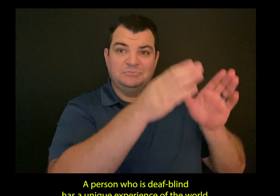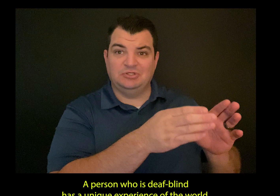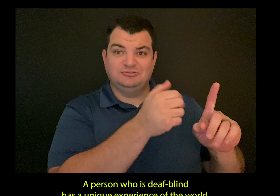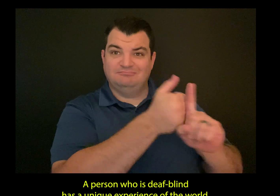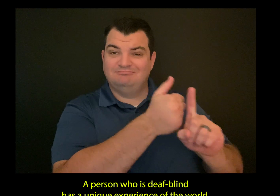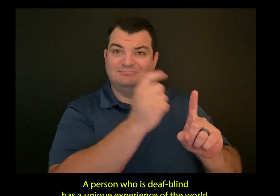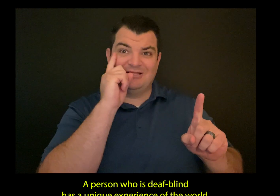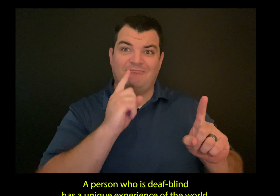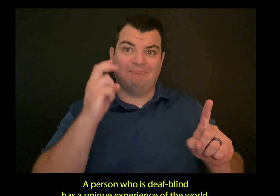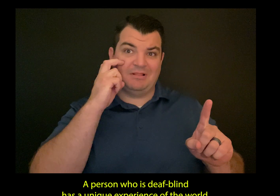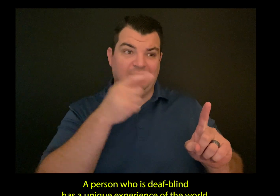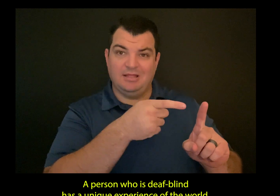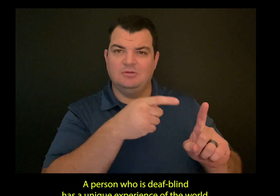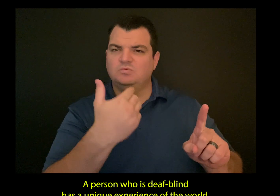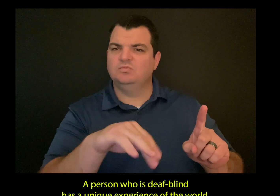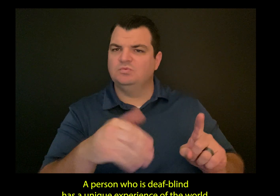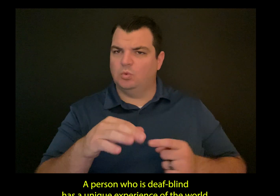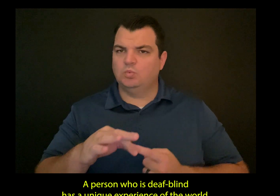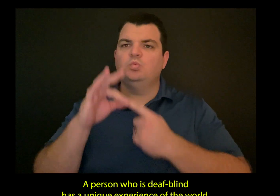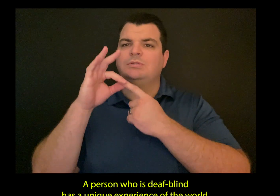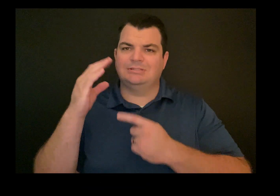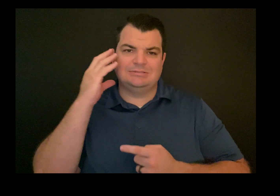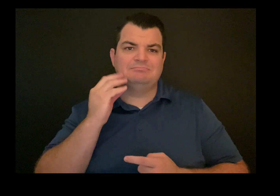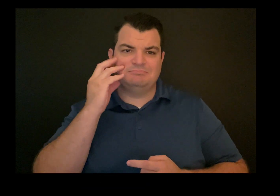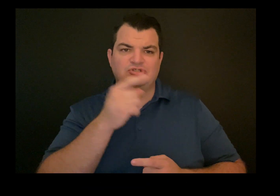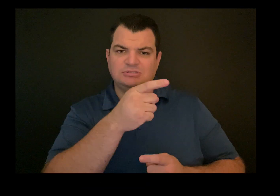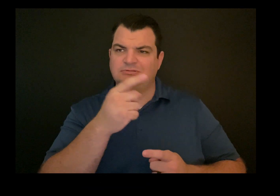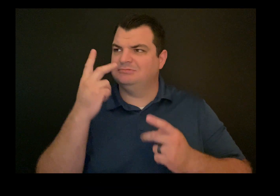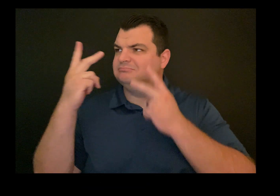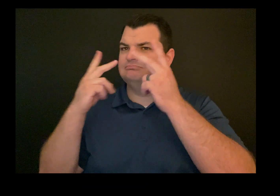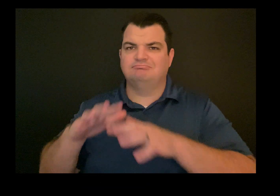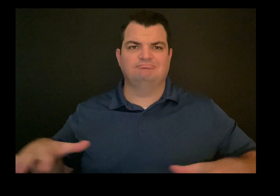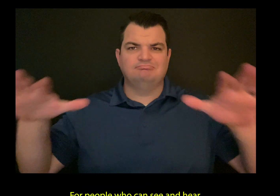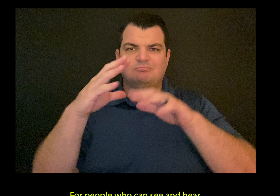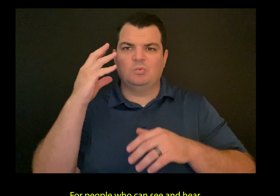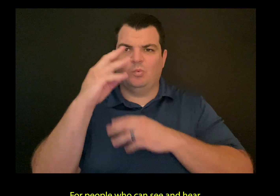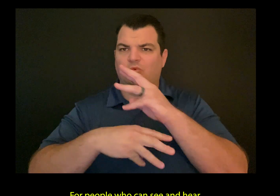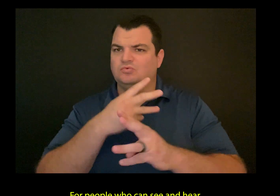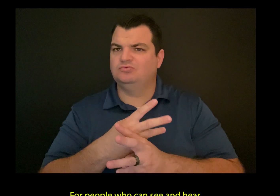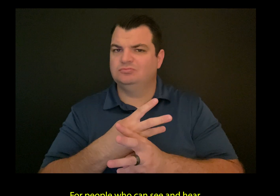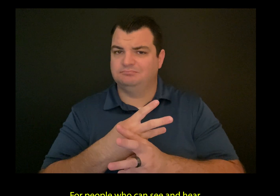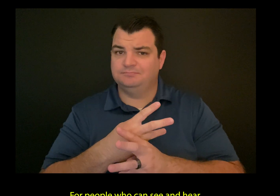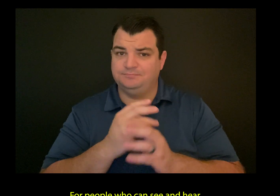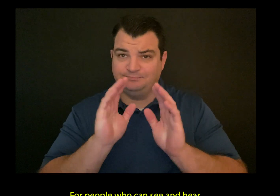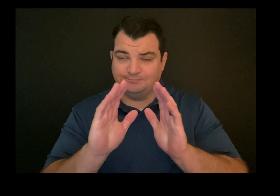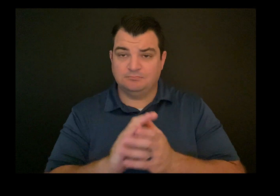A person who is deafblind has a unique experience of the world. For people who can see and hear, the